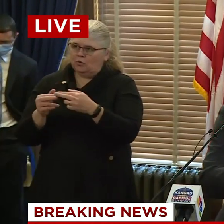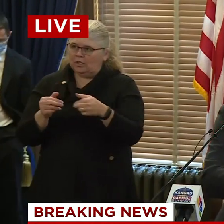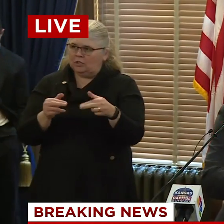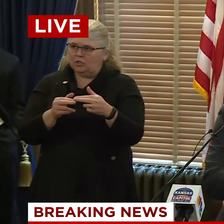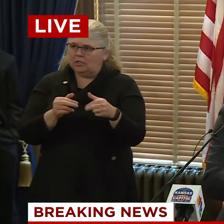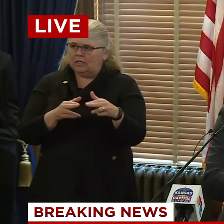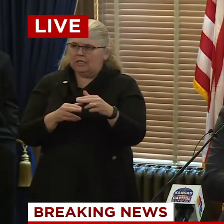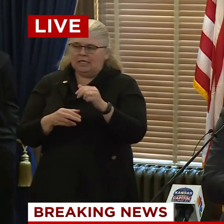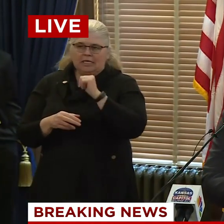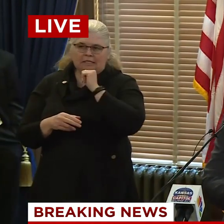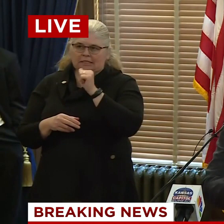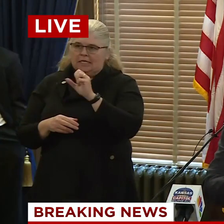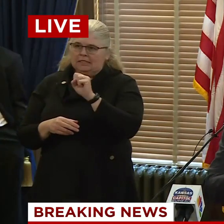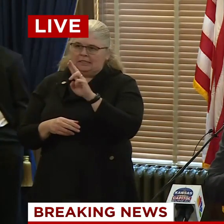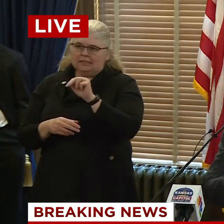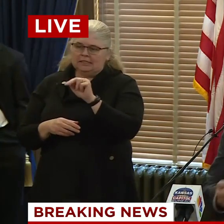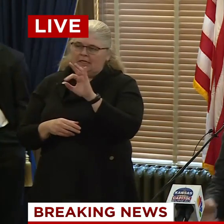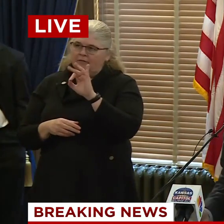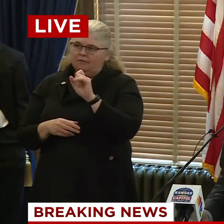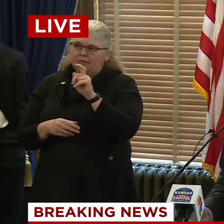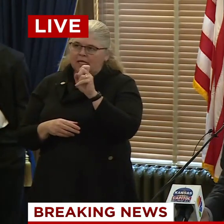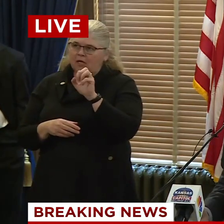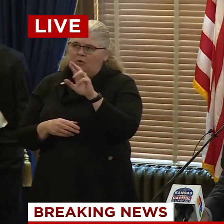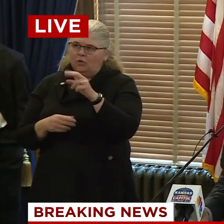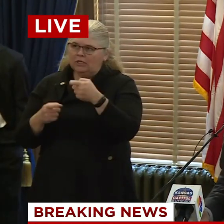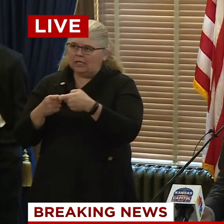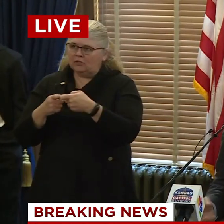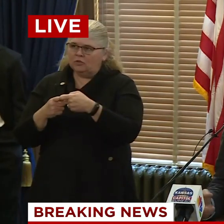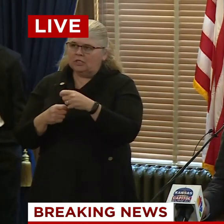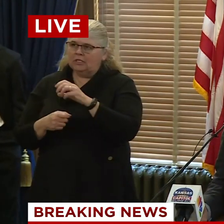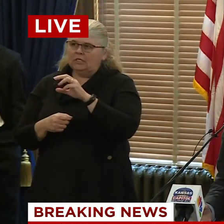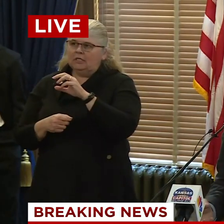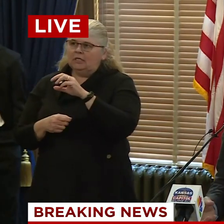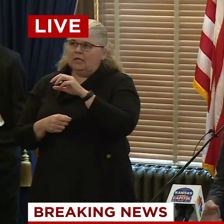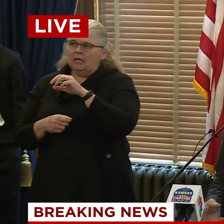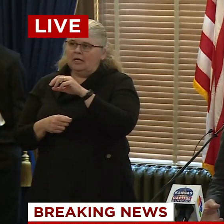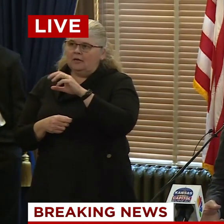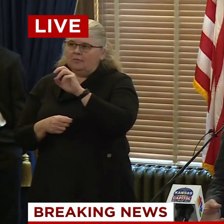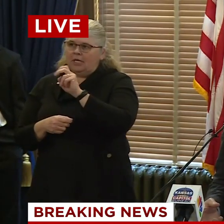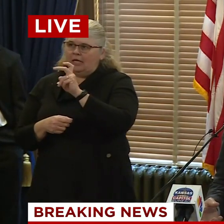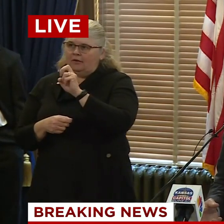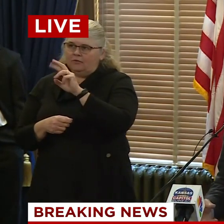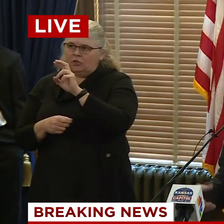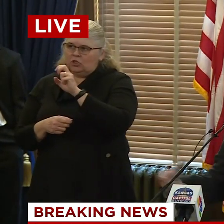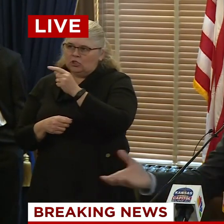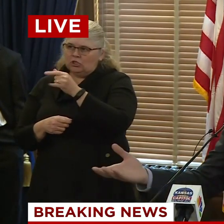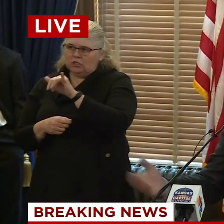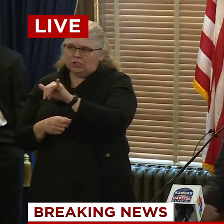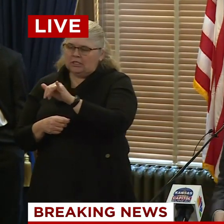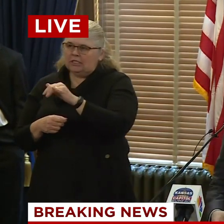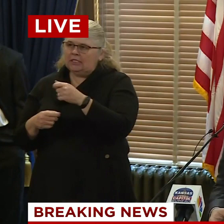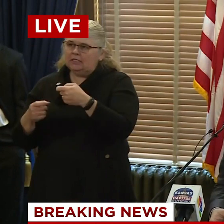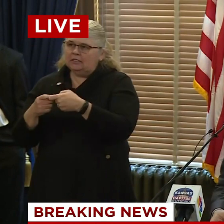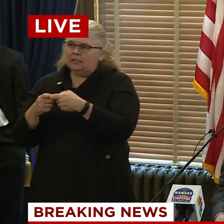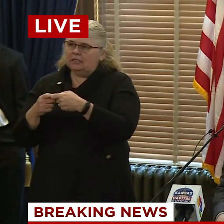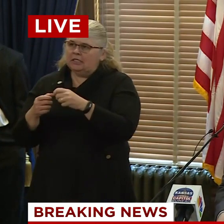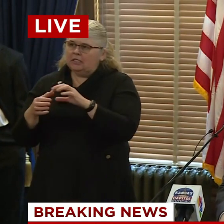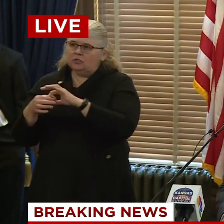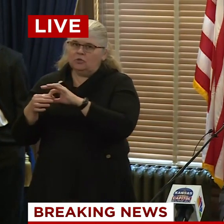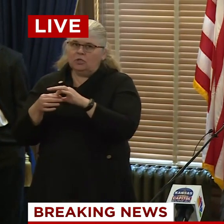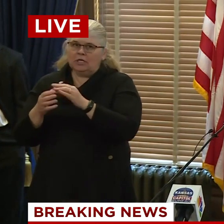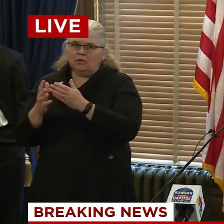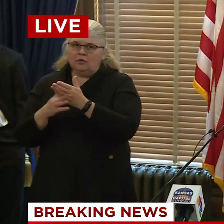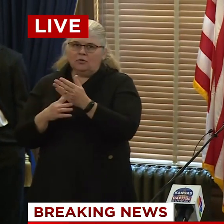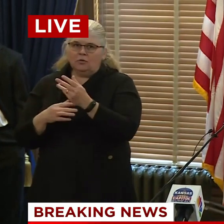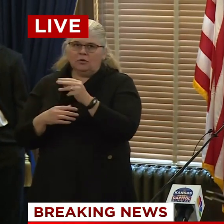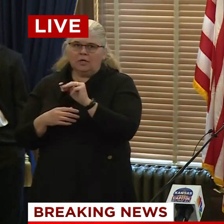a Sunflower Electric issue. This is an issue for all the utilities throughout all the states in that Southwest Power Pool, and that's coordinated through them. Governor,